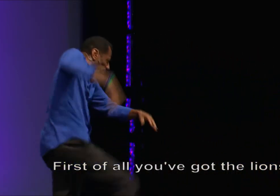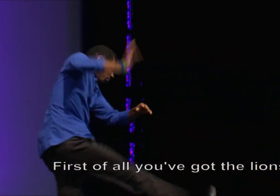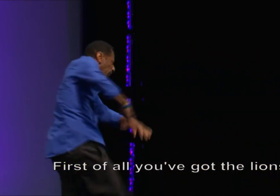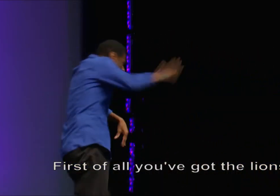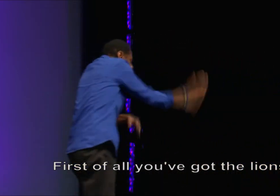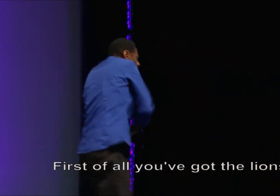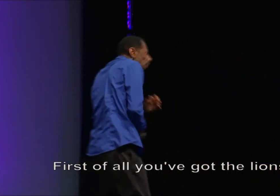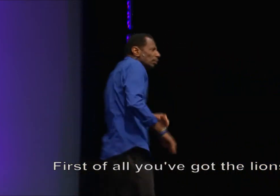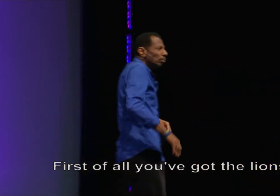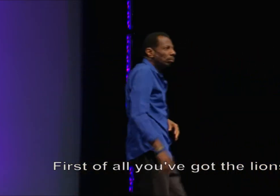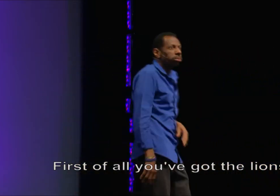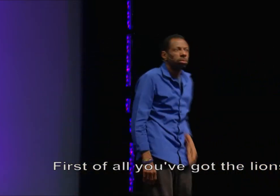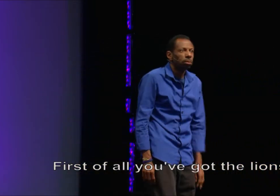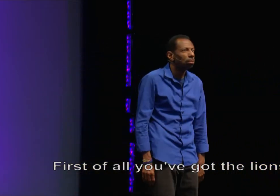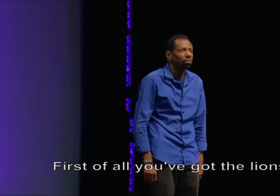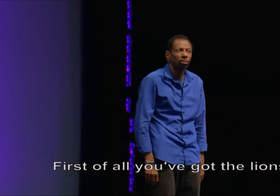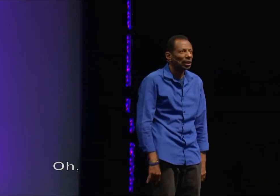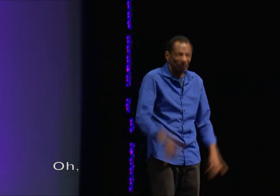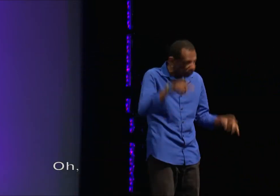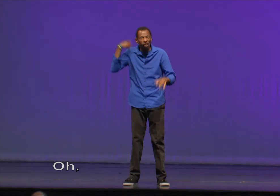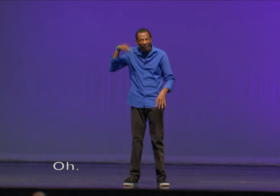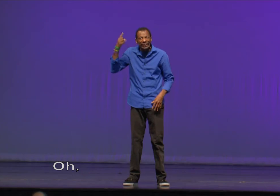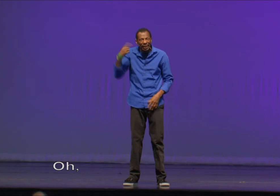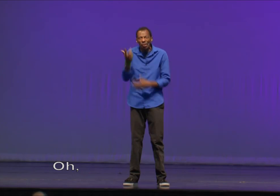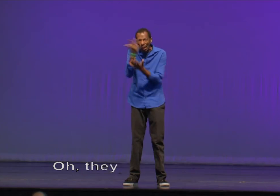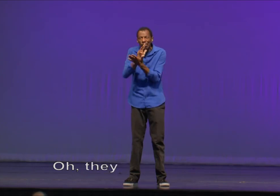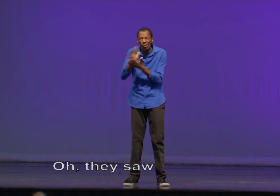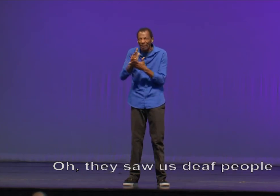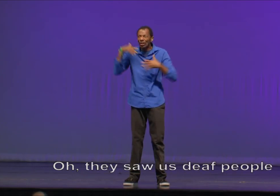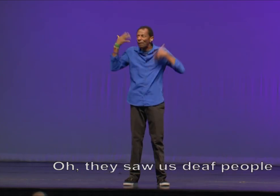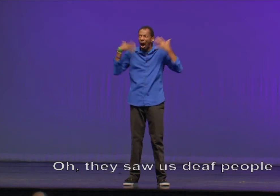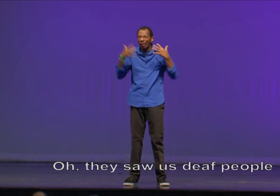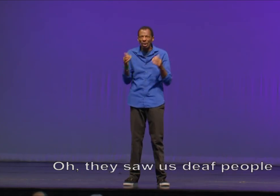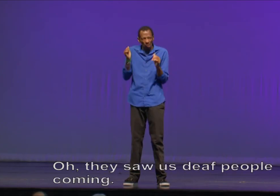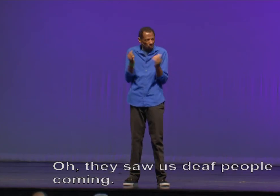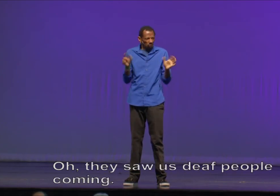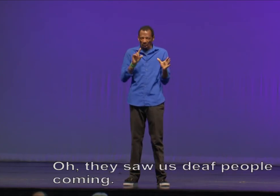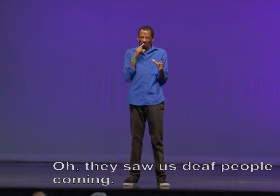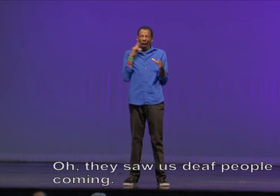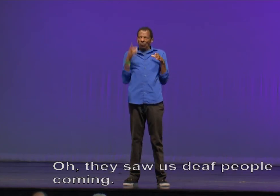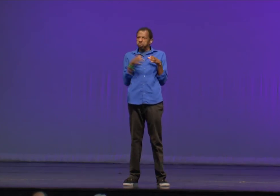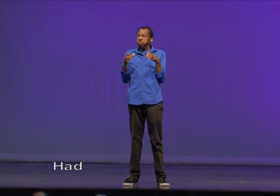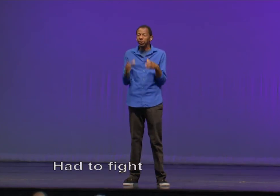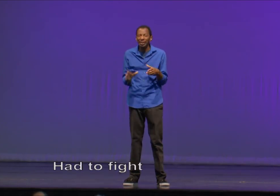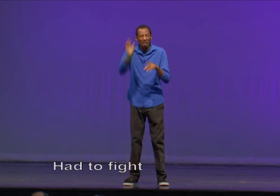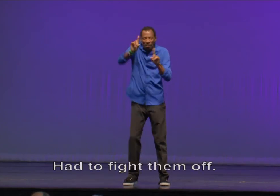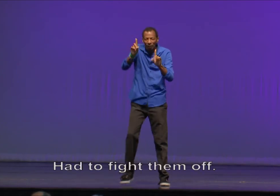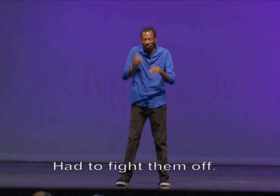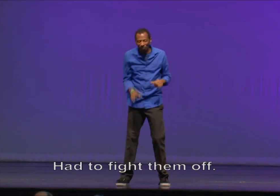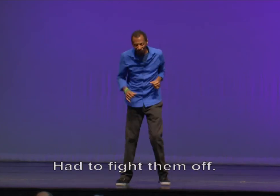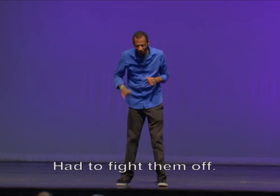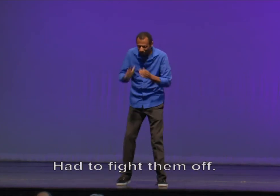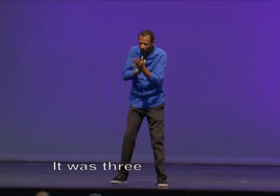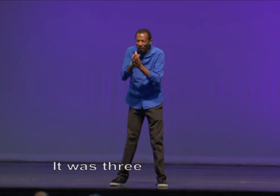They saw us deaf people coming, had to fight them off. It was 3 weeks of pure